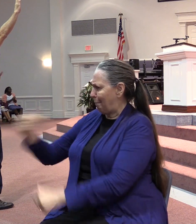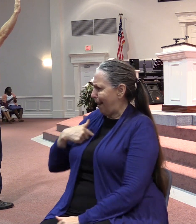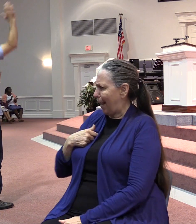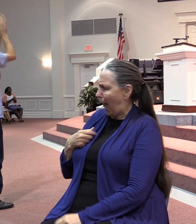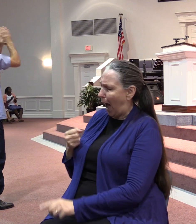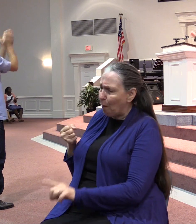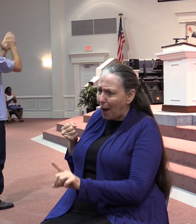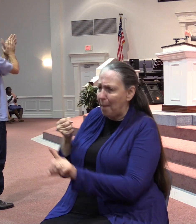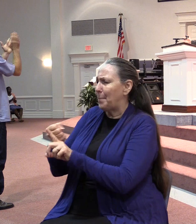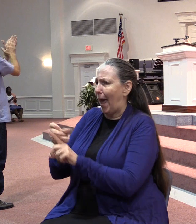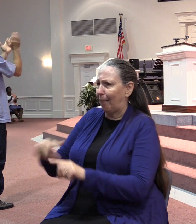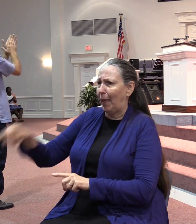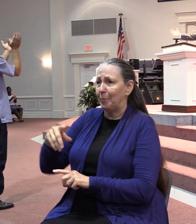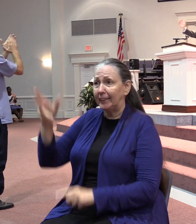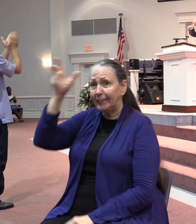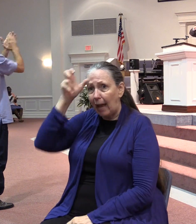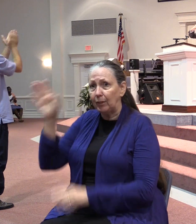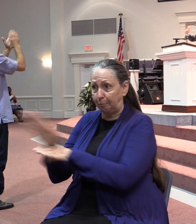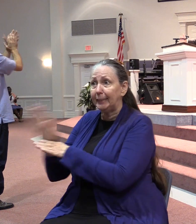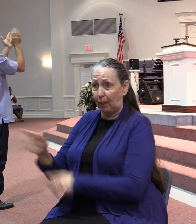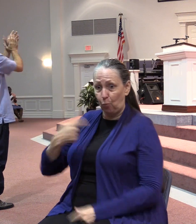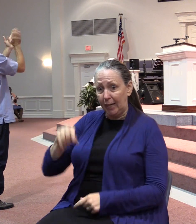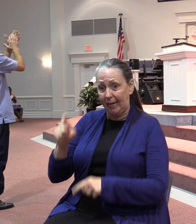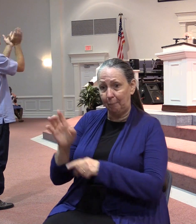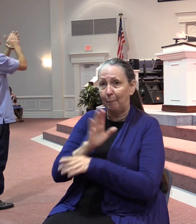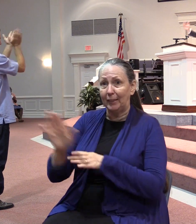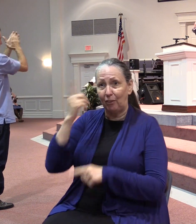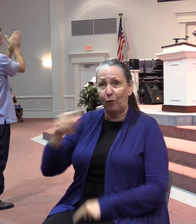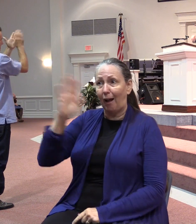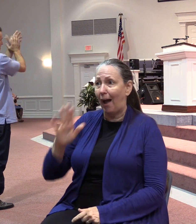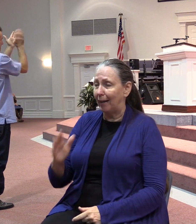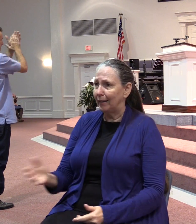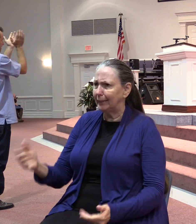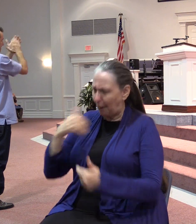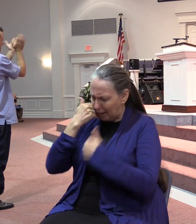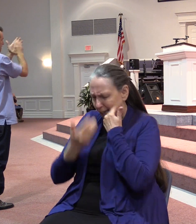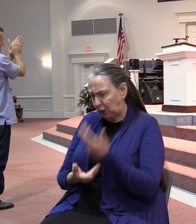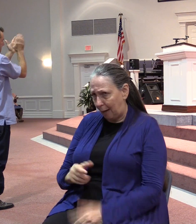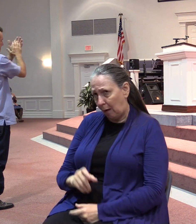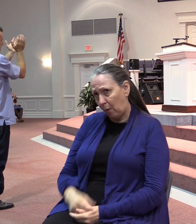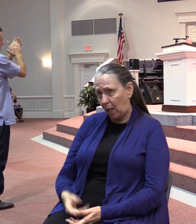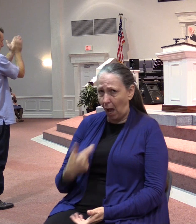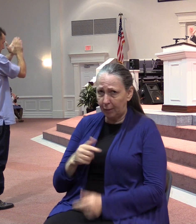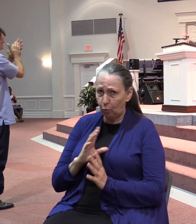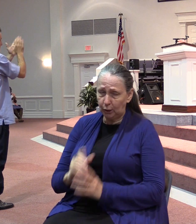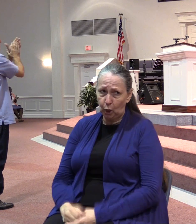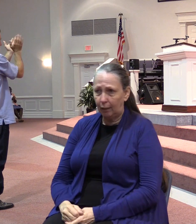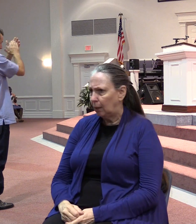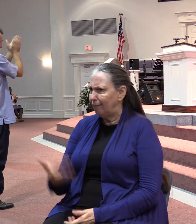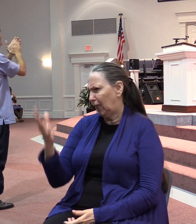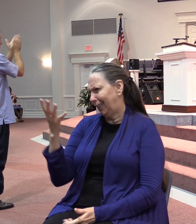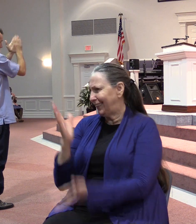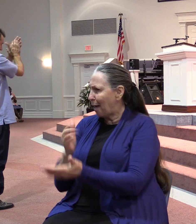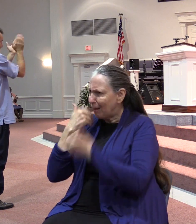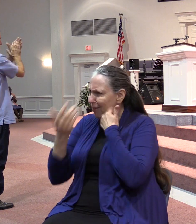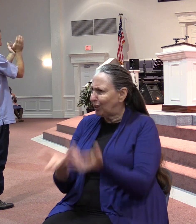do. The devil is a lie. Come on, Pentecostals. Let's quit being ashamed of the supernatural. Let's quit being ashamed of the